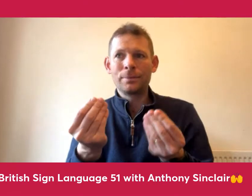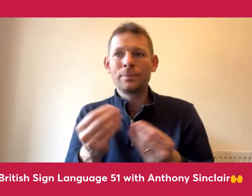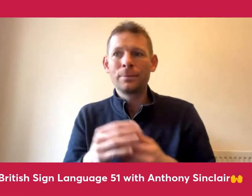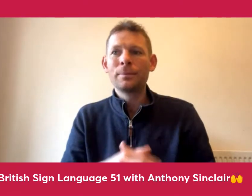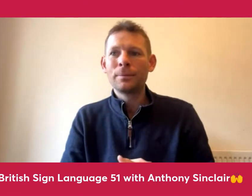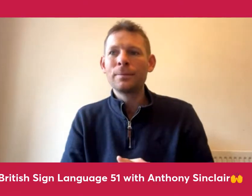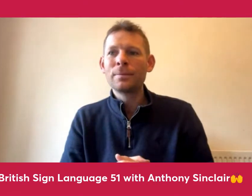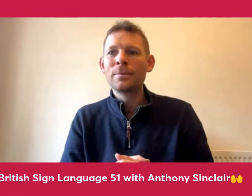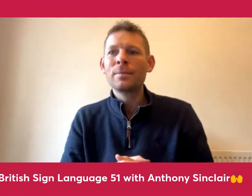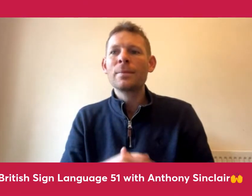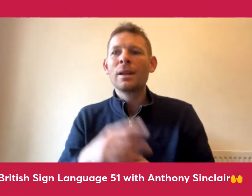Greece.